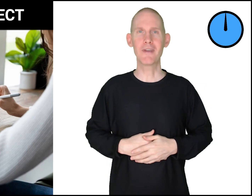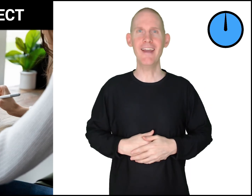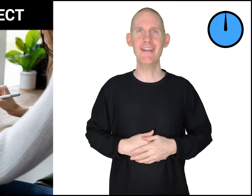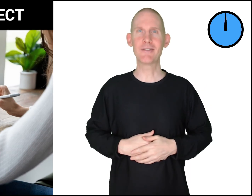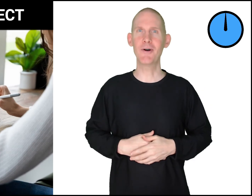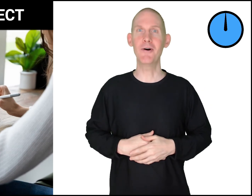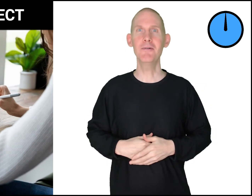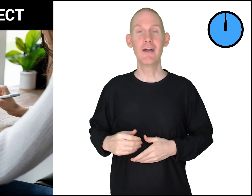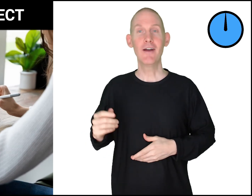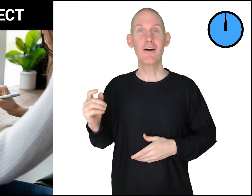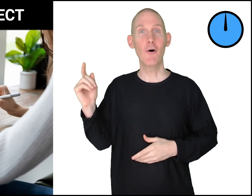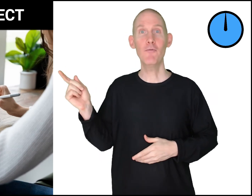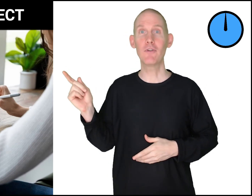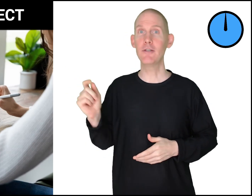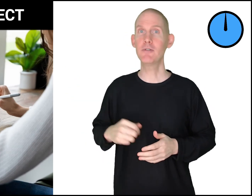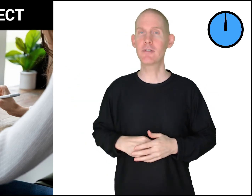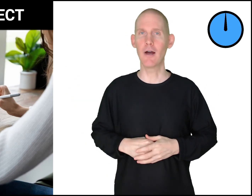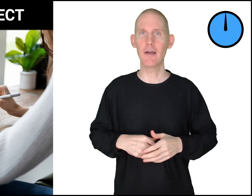Okay, so hopefully you signed